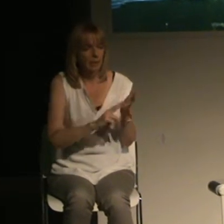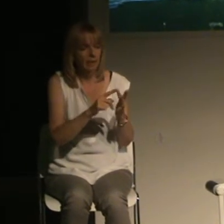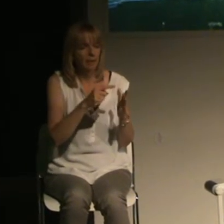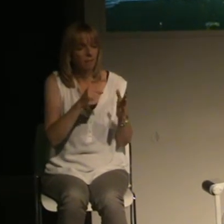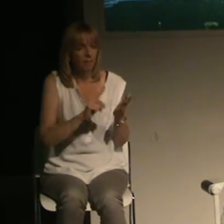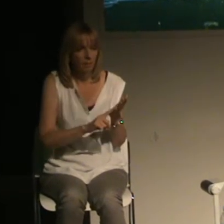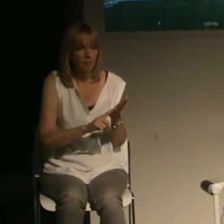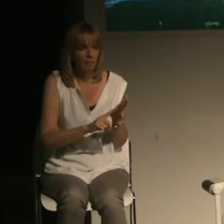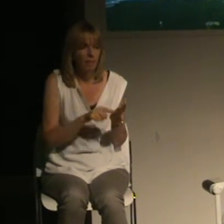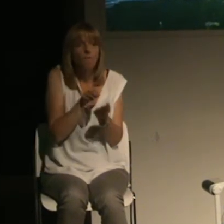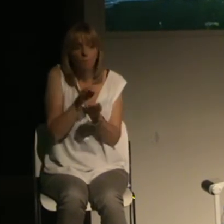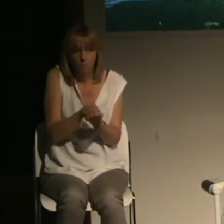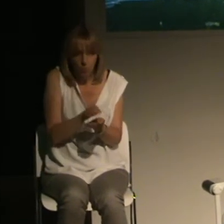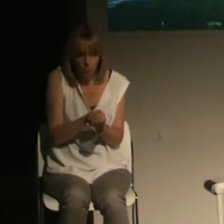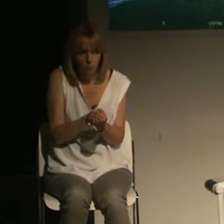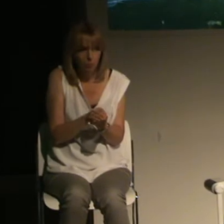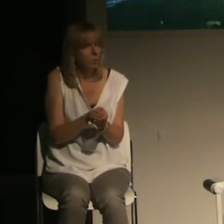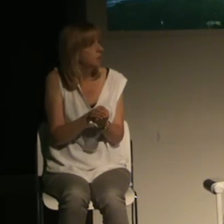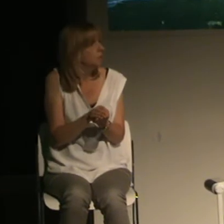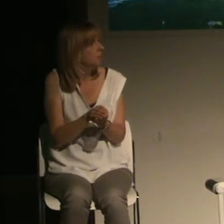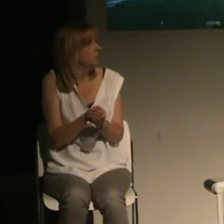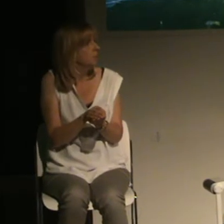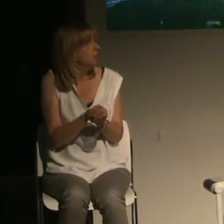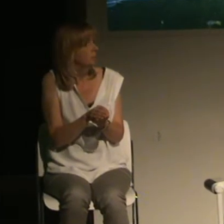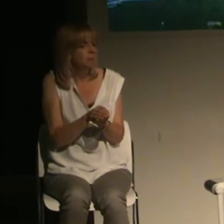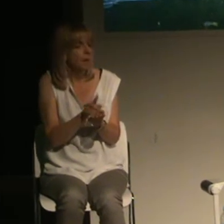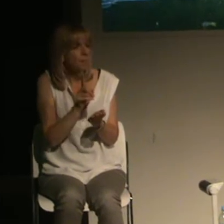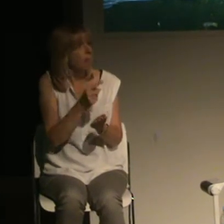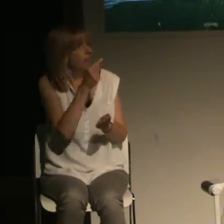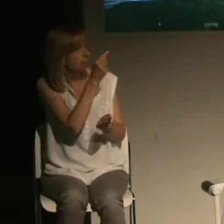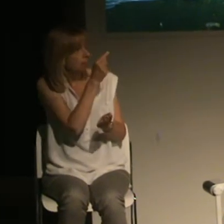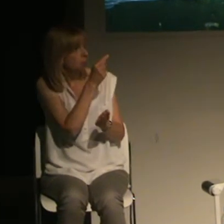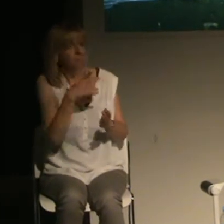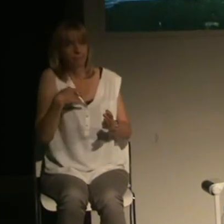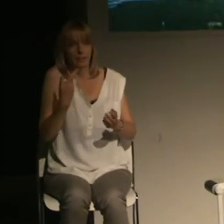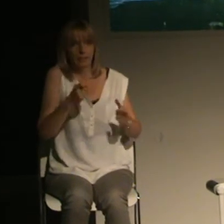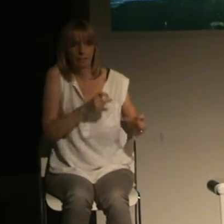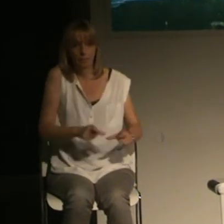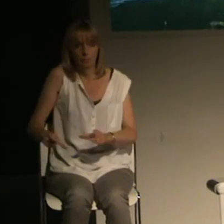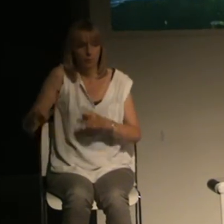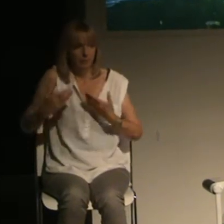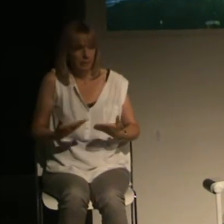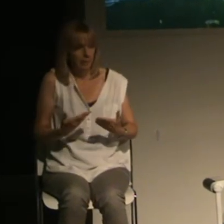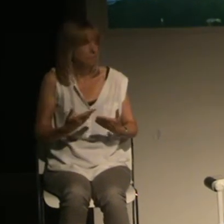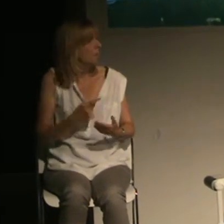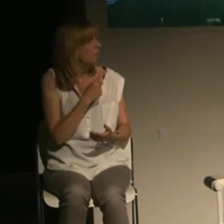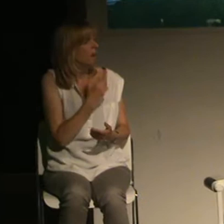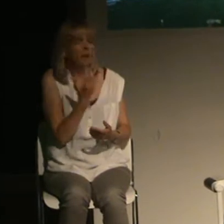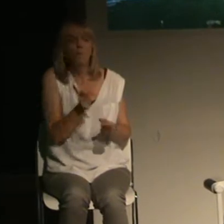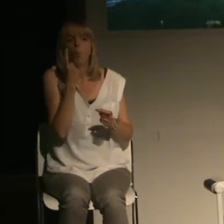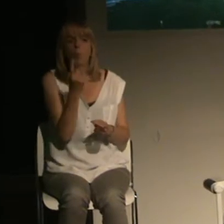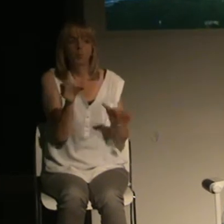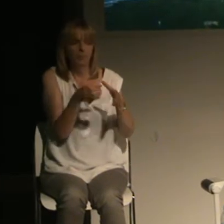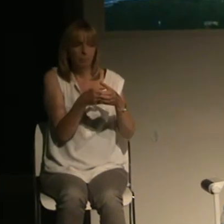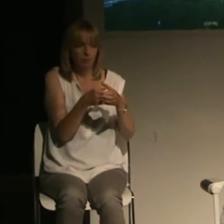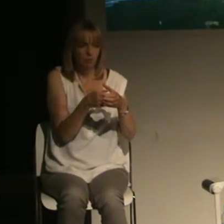fossil form of this one which is still alive today. And today down to only one species. And thank goodness it